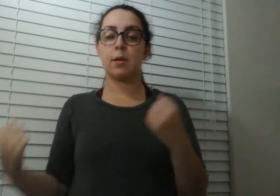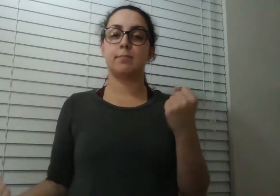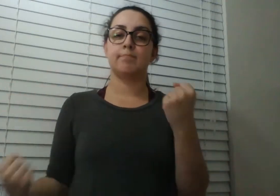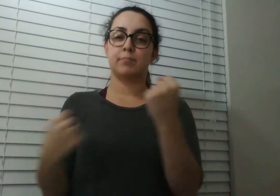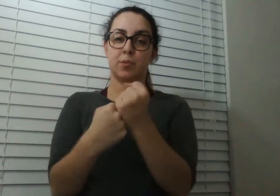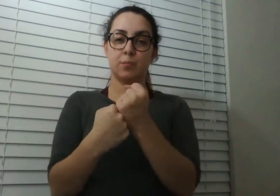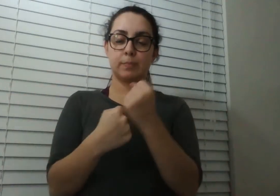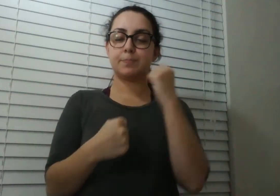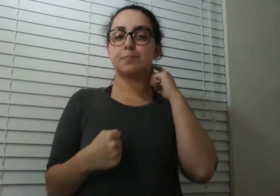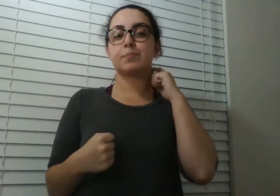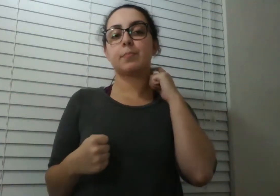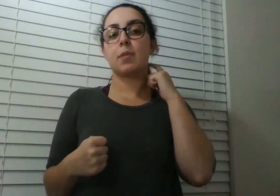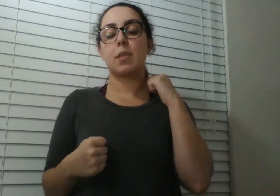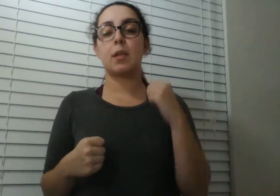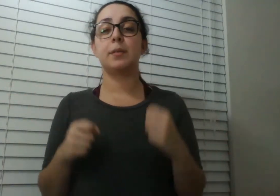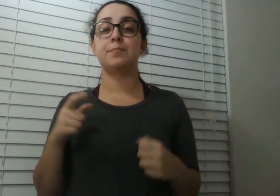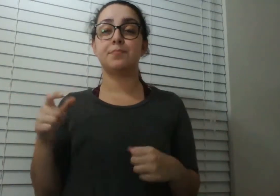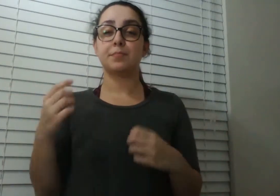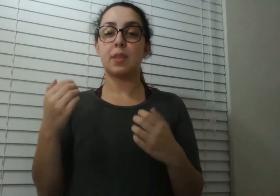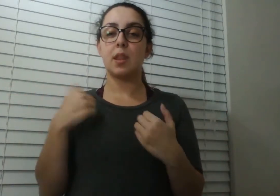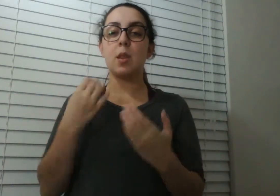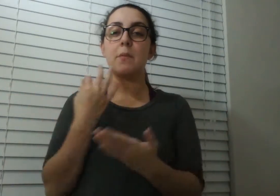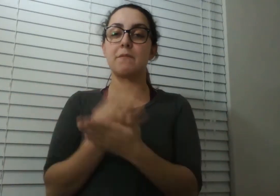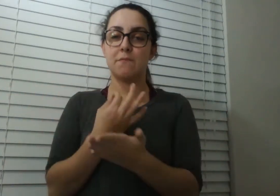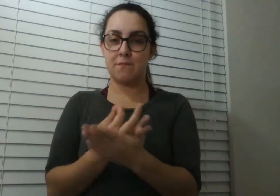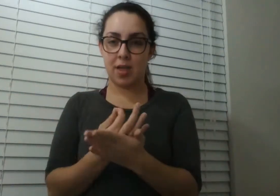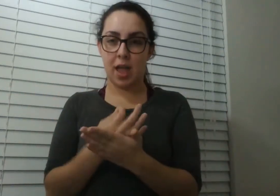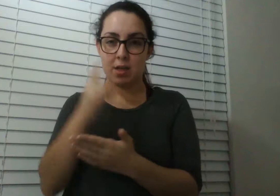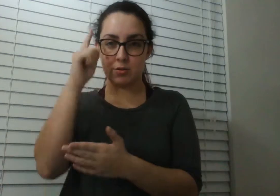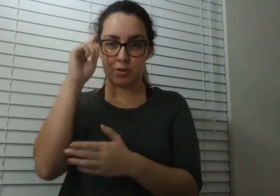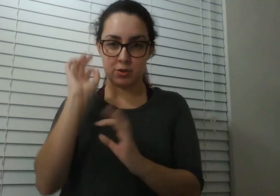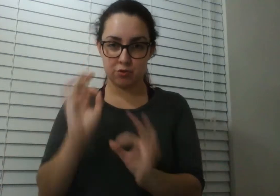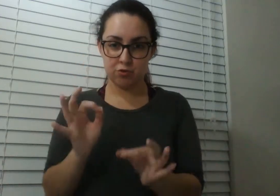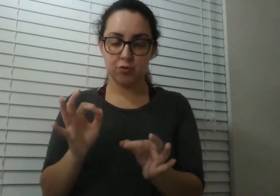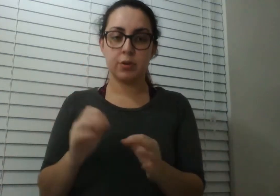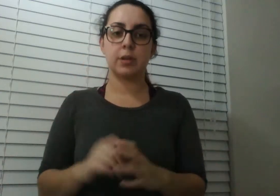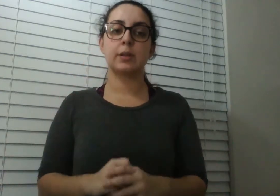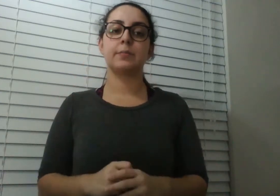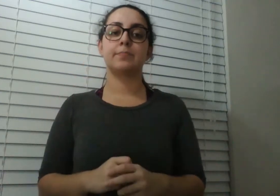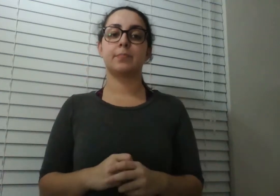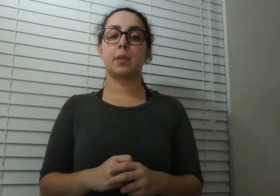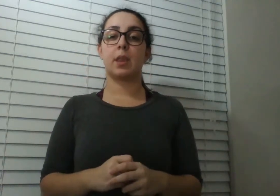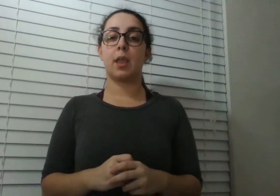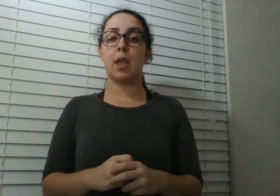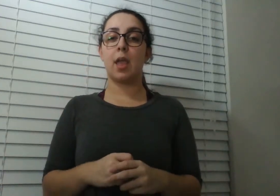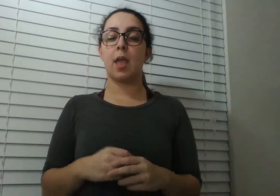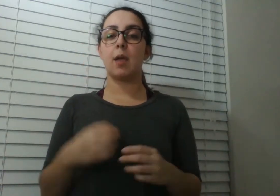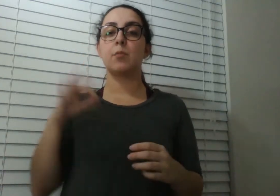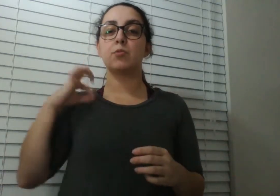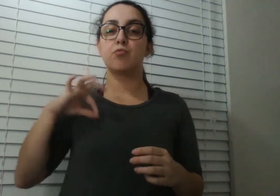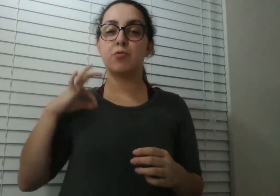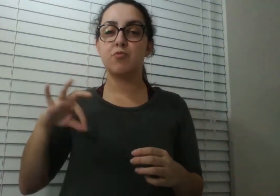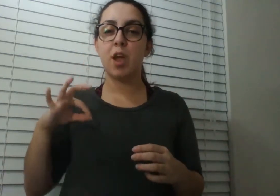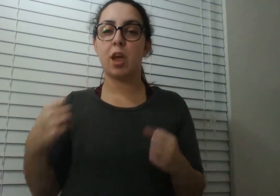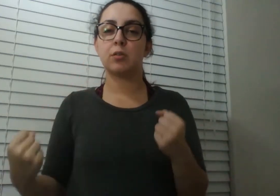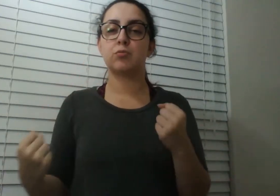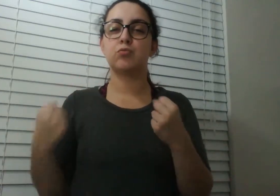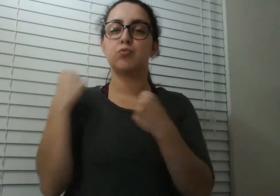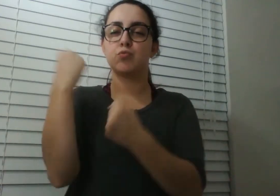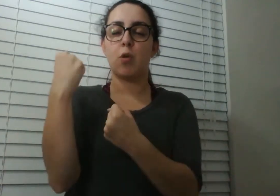hard, making smart financial decisions at every point. So don't let up now. Keep your credit strong with the CreditWise app from Capital One. With CreditWise, you can keep an